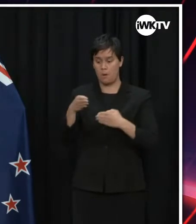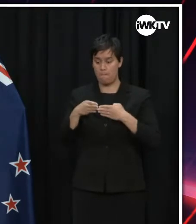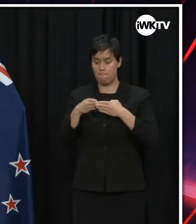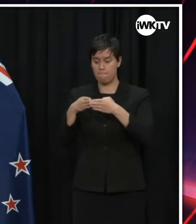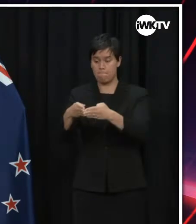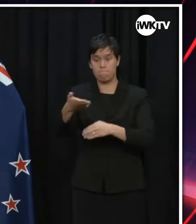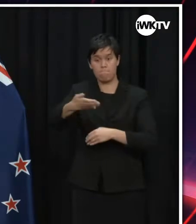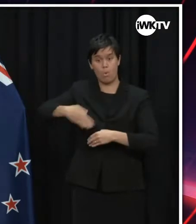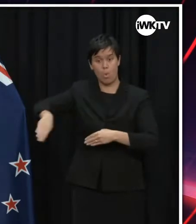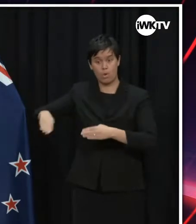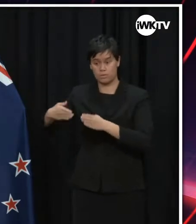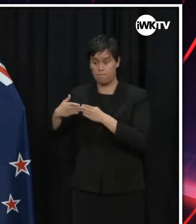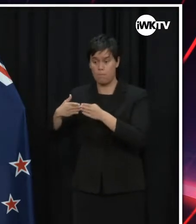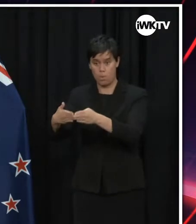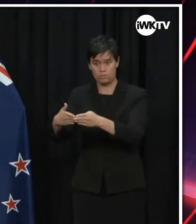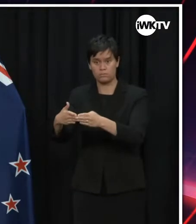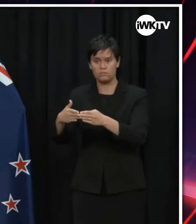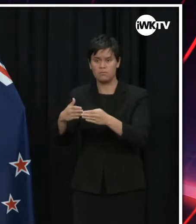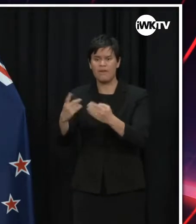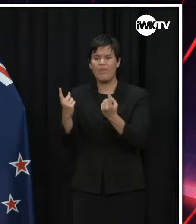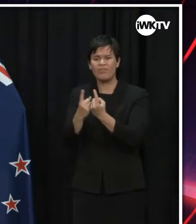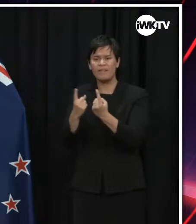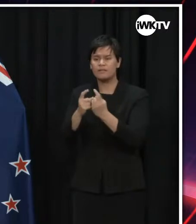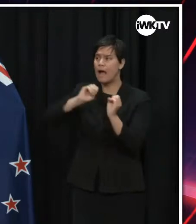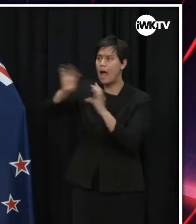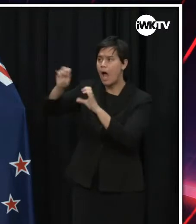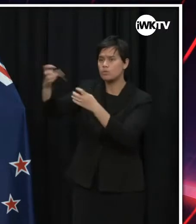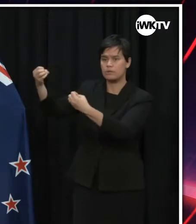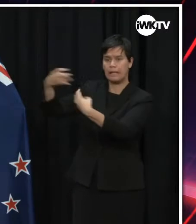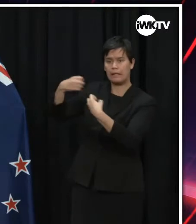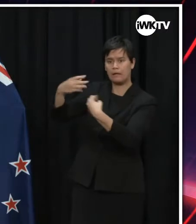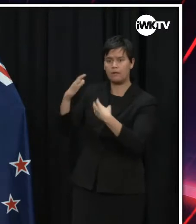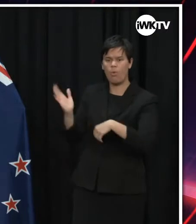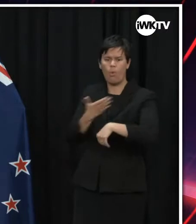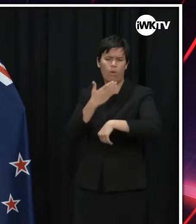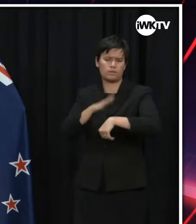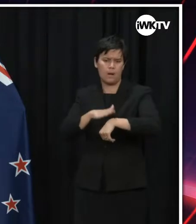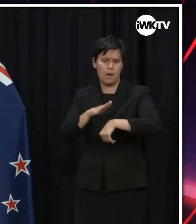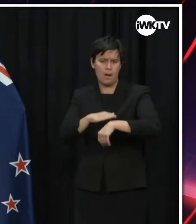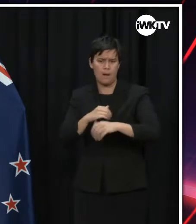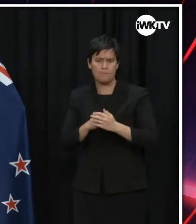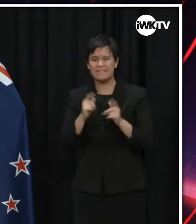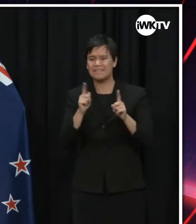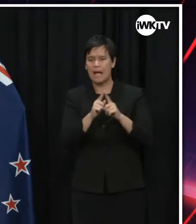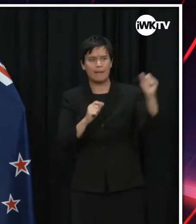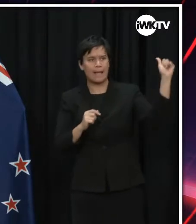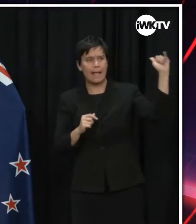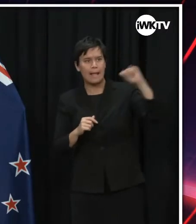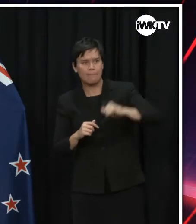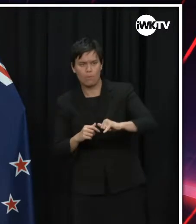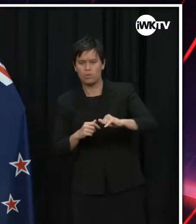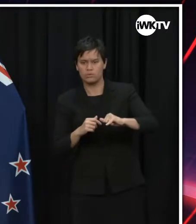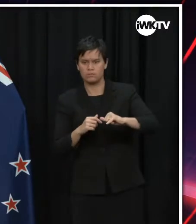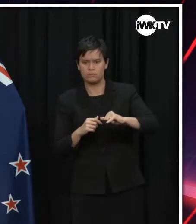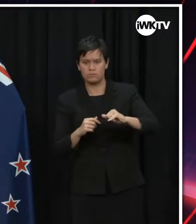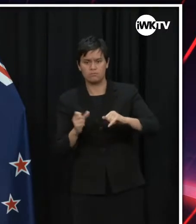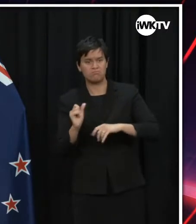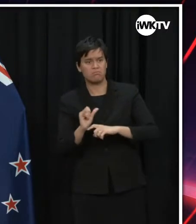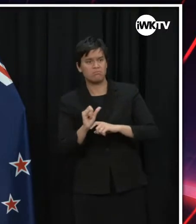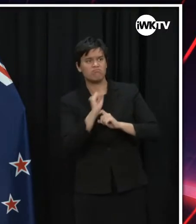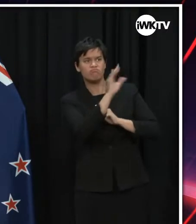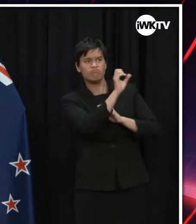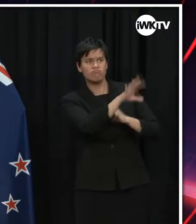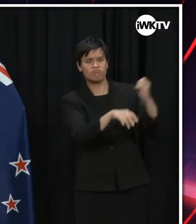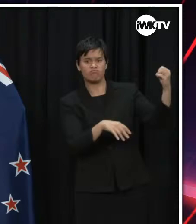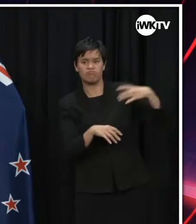the port all of the time. Similarly, freight flows through our airport all of the time. Not everybody who is involved in that process is going to